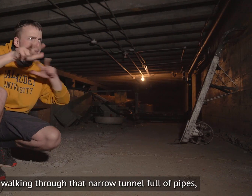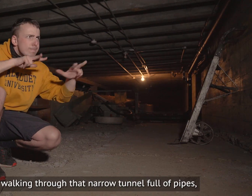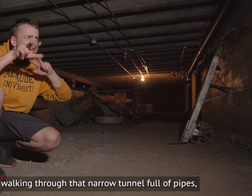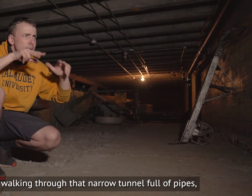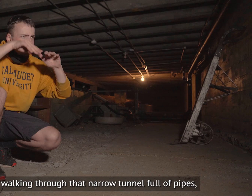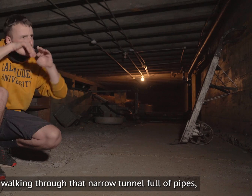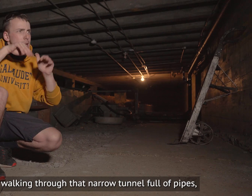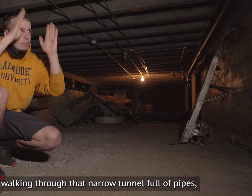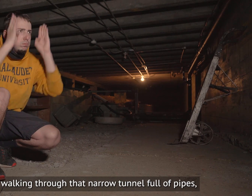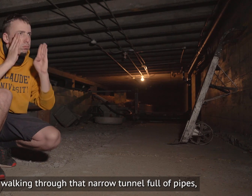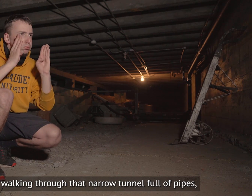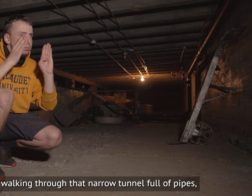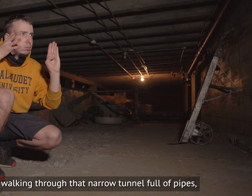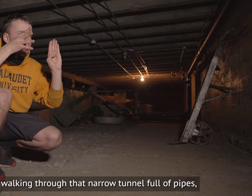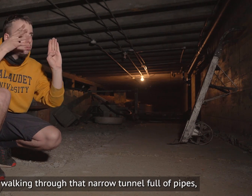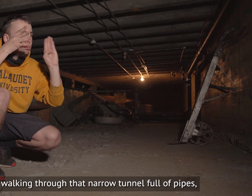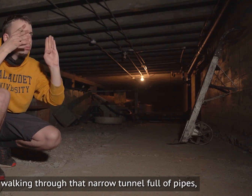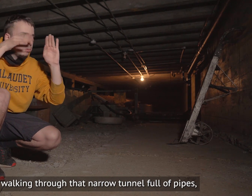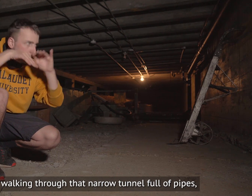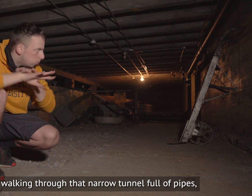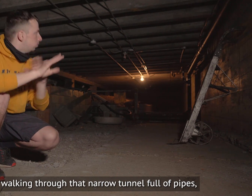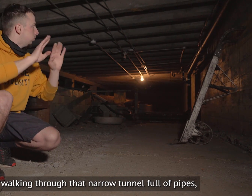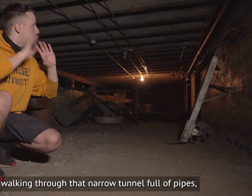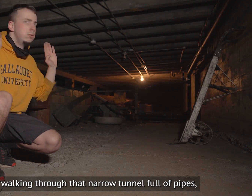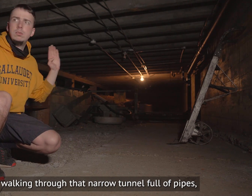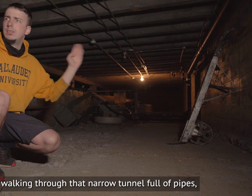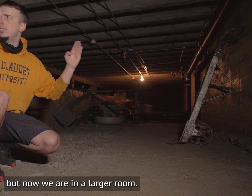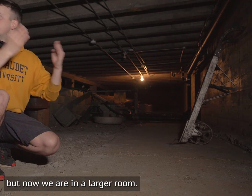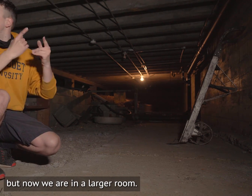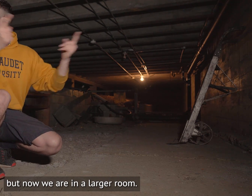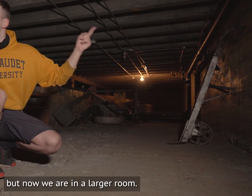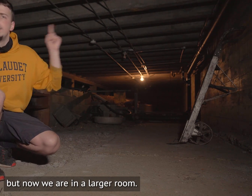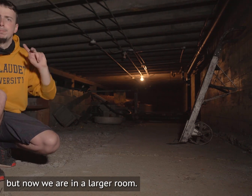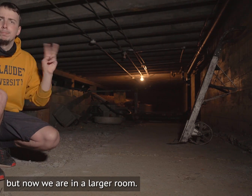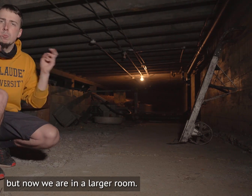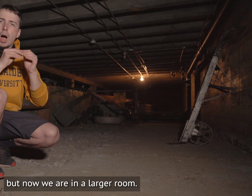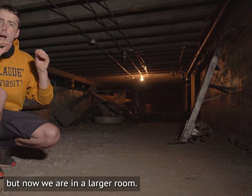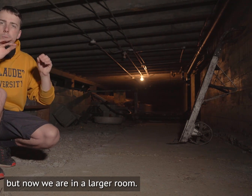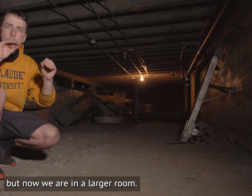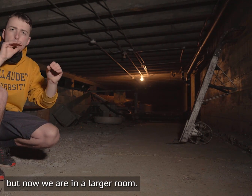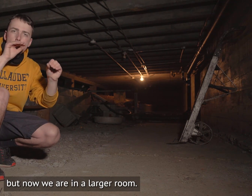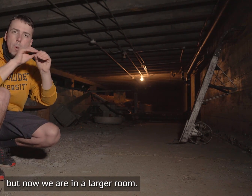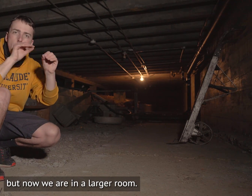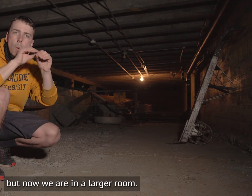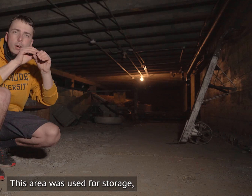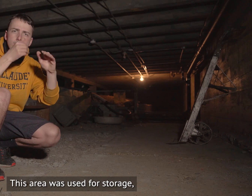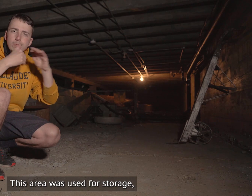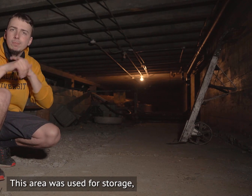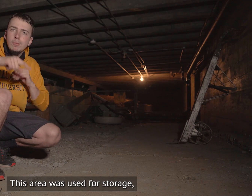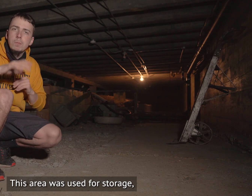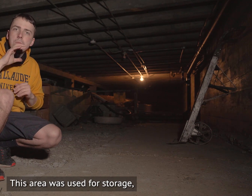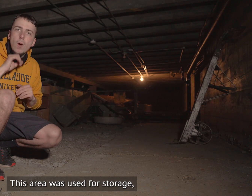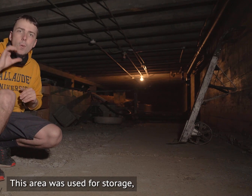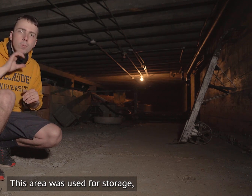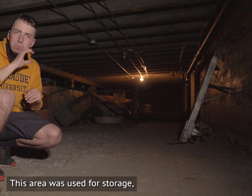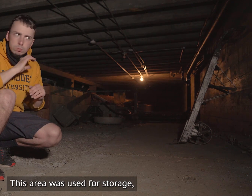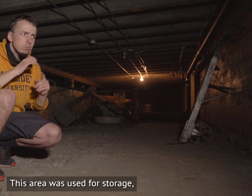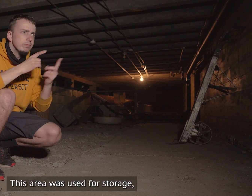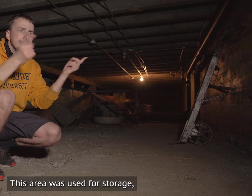We're just walking through that narrow tunnel full of pipes. Now we're in a larger room. This area was used for storage and could